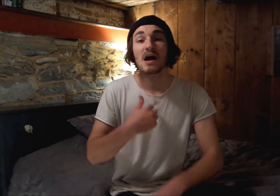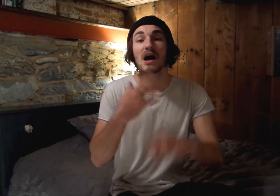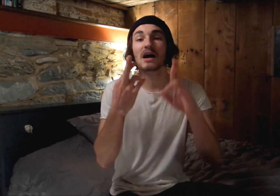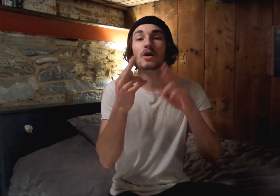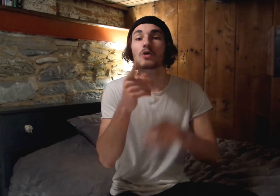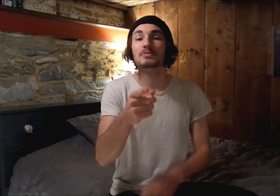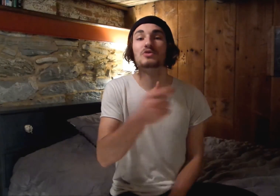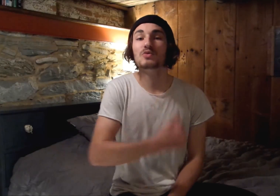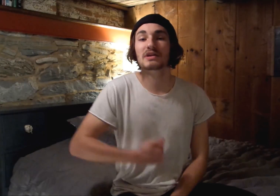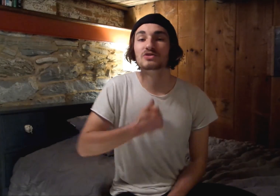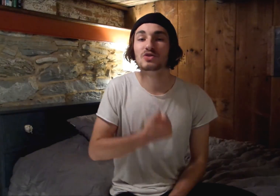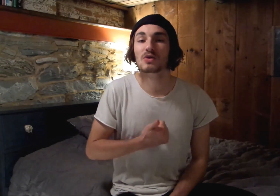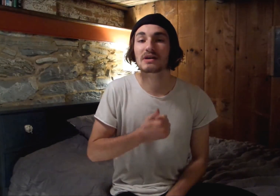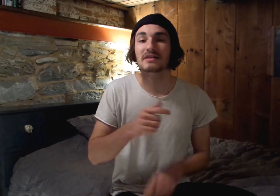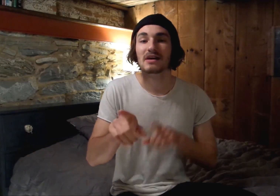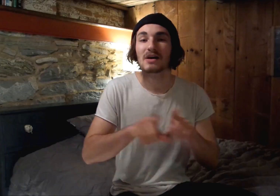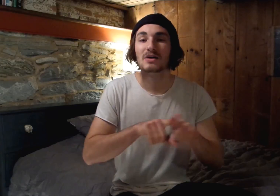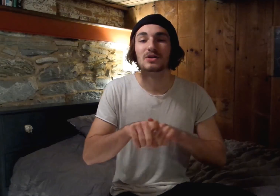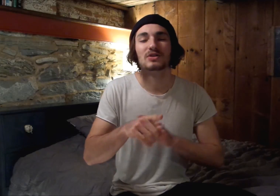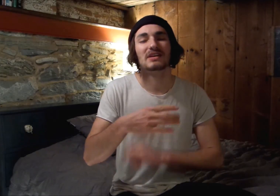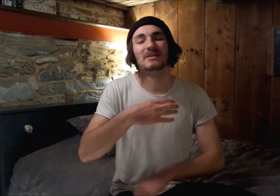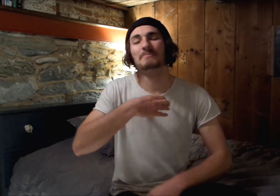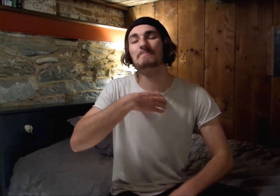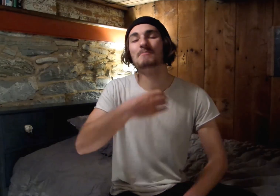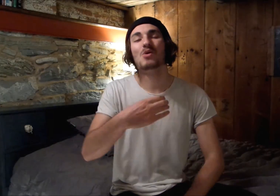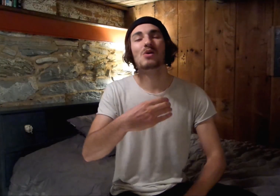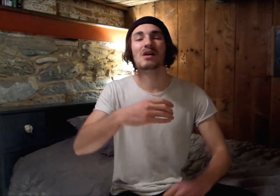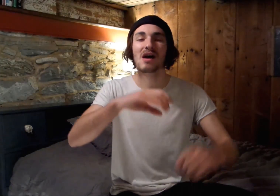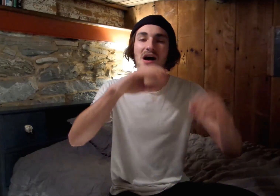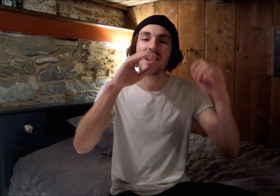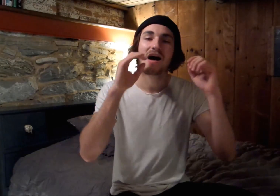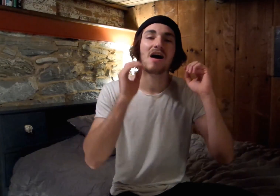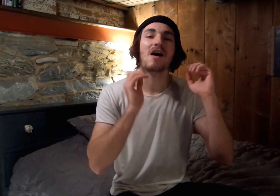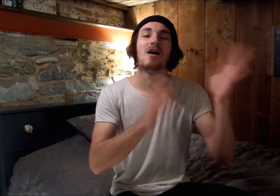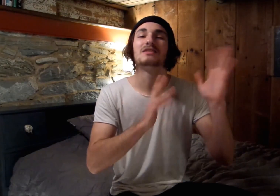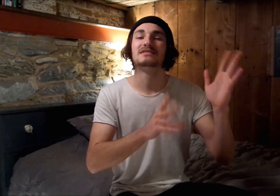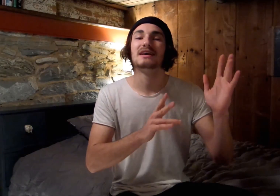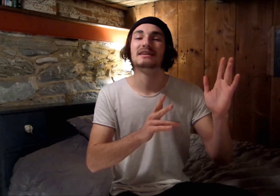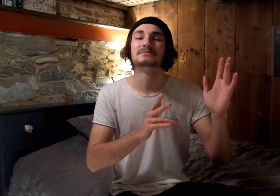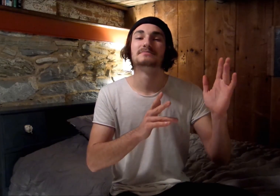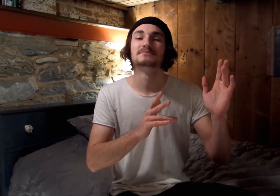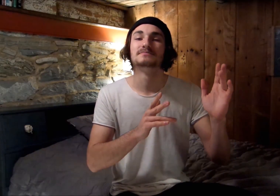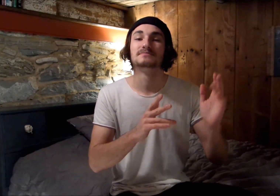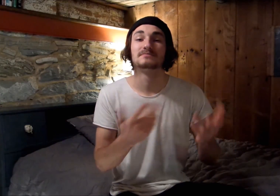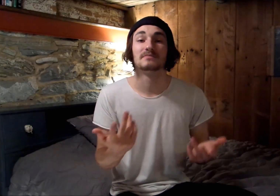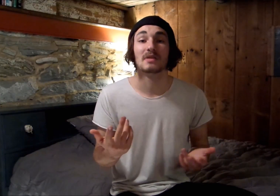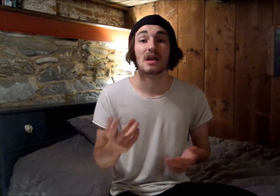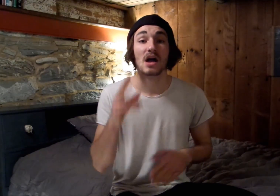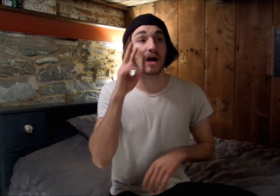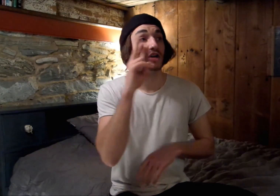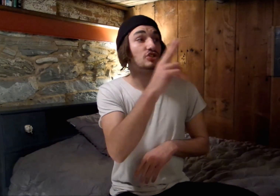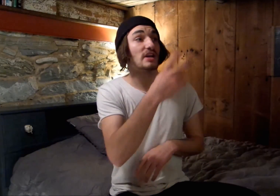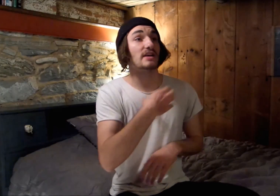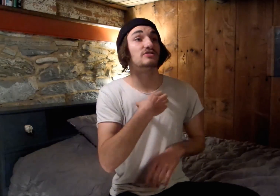I hope you enjoyed learning more AUSLAN. Check out some